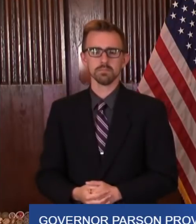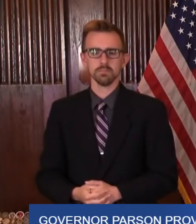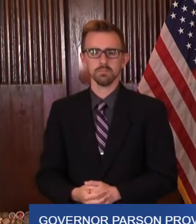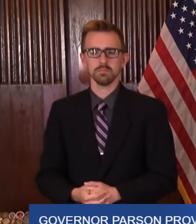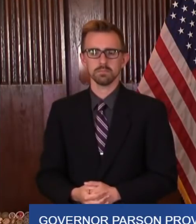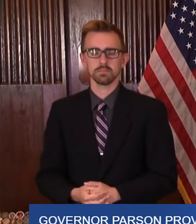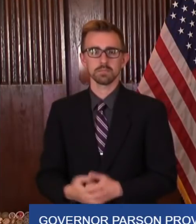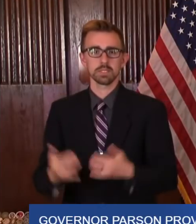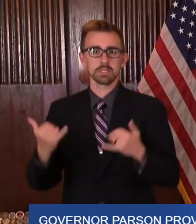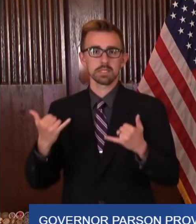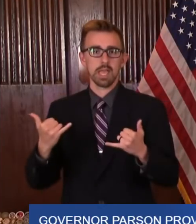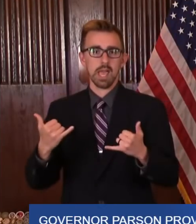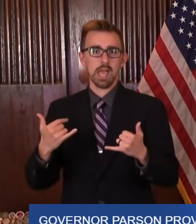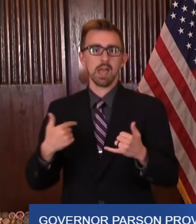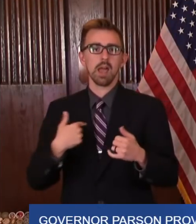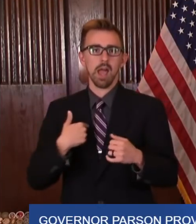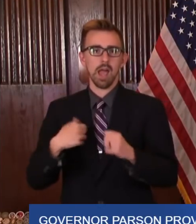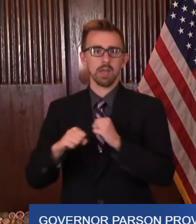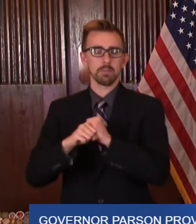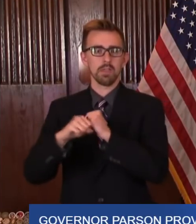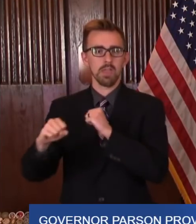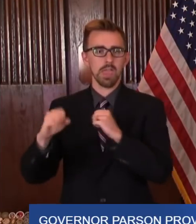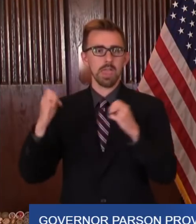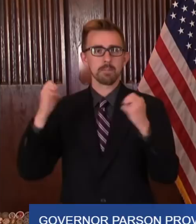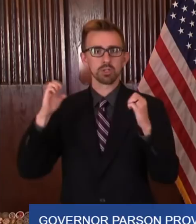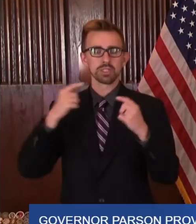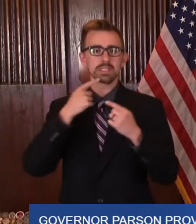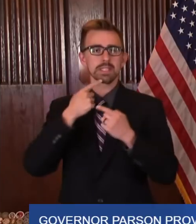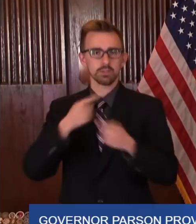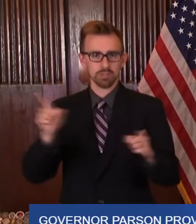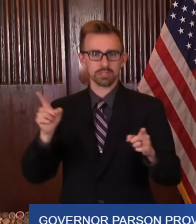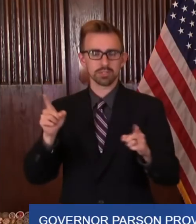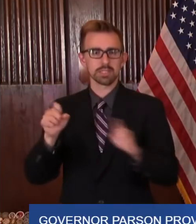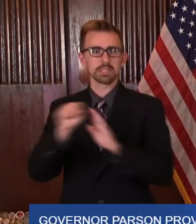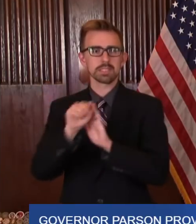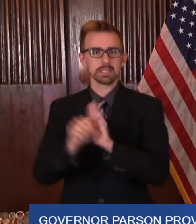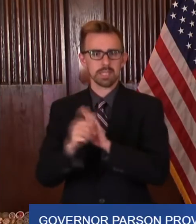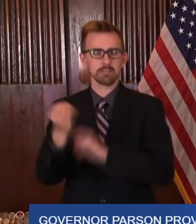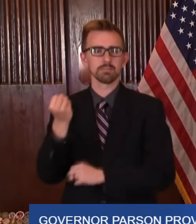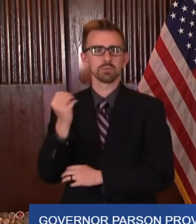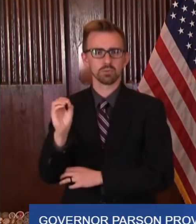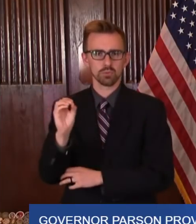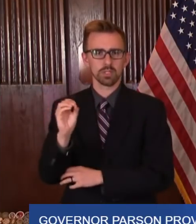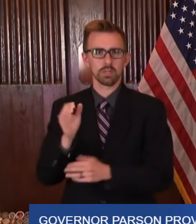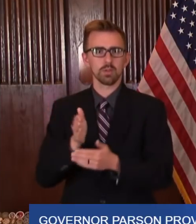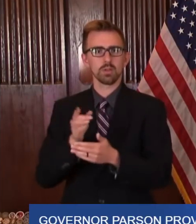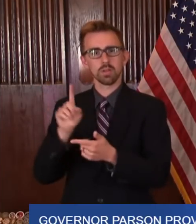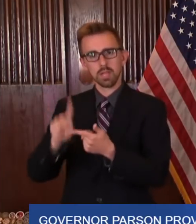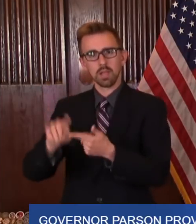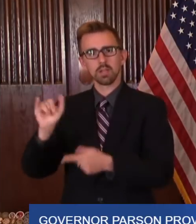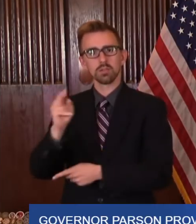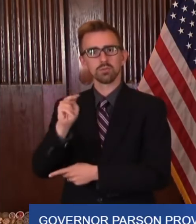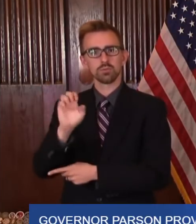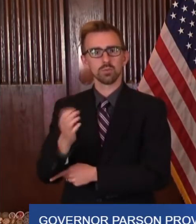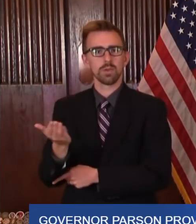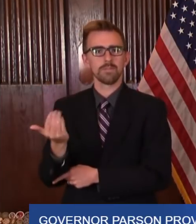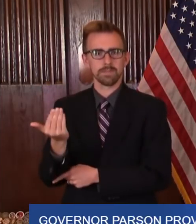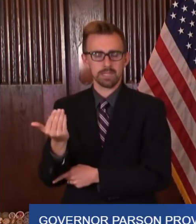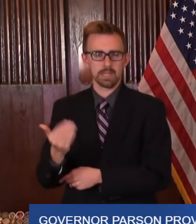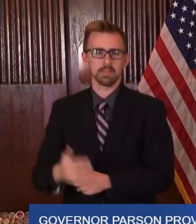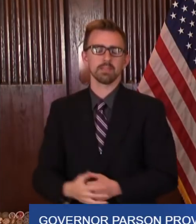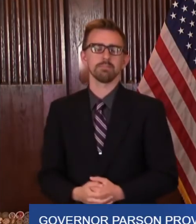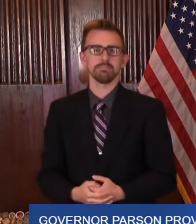Today, I am extending the emergency declaration in the state of Missouri through June the